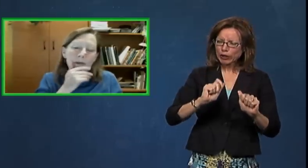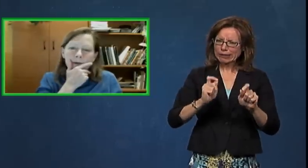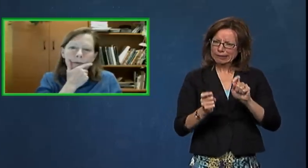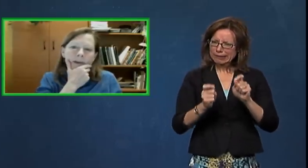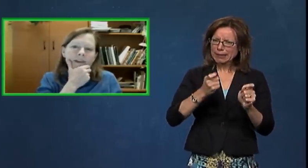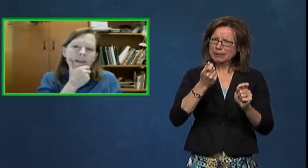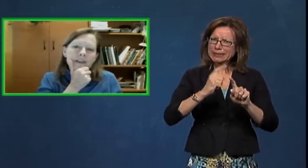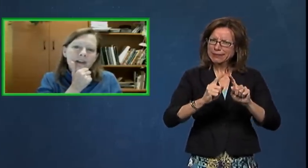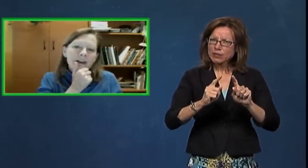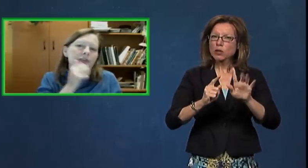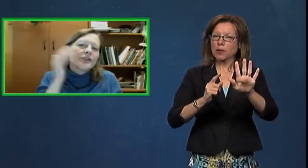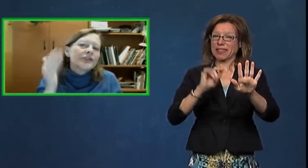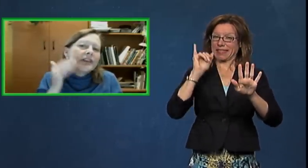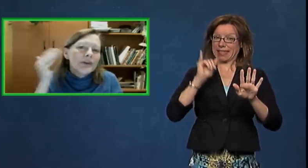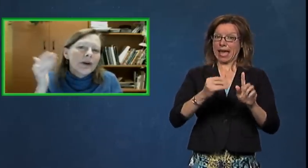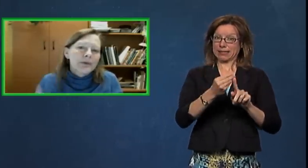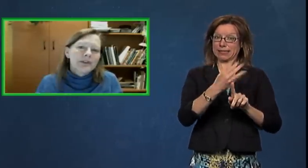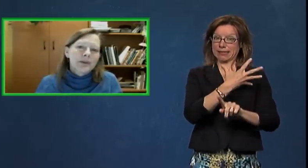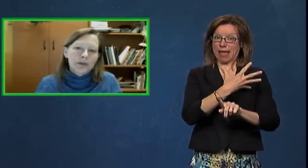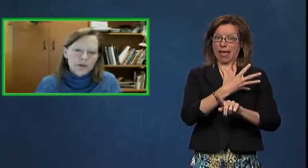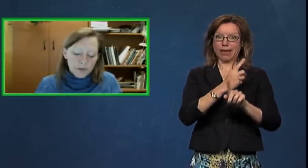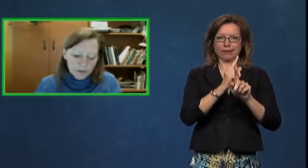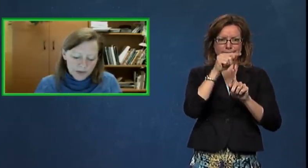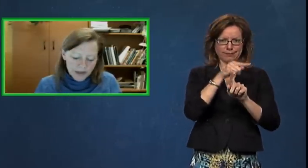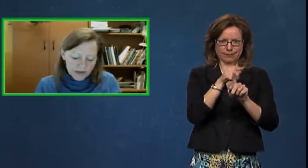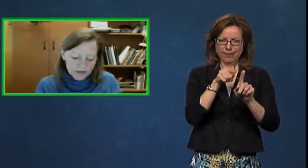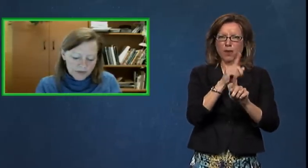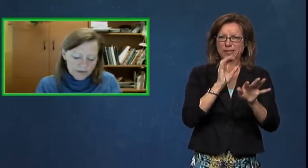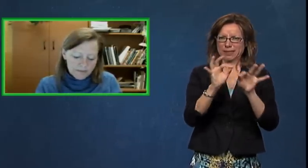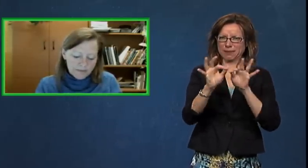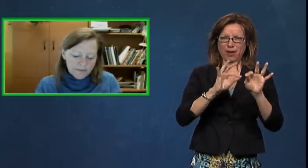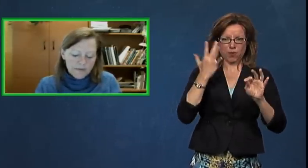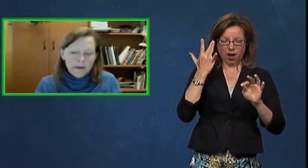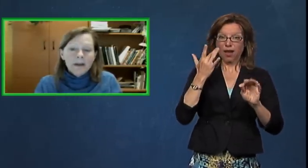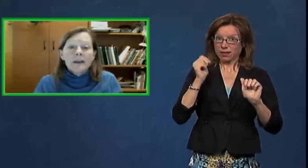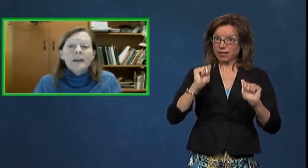with me for a bit on this slide to just hear out some of those permutations.